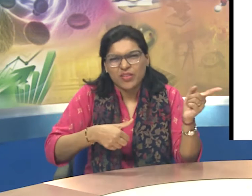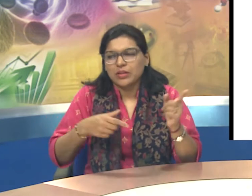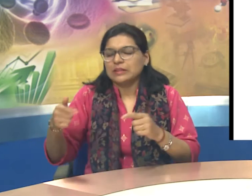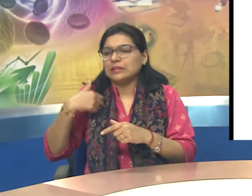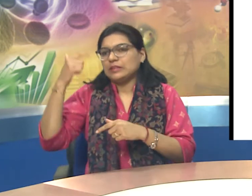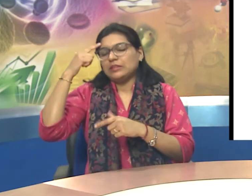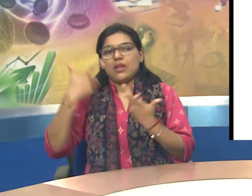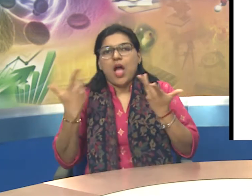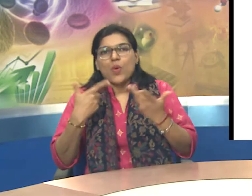sound